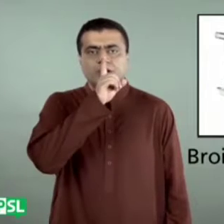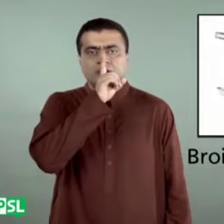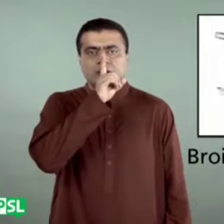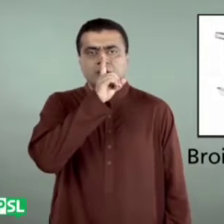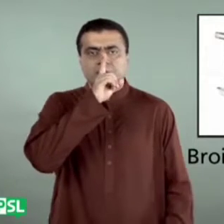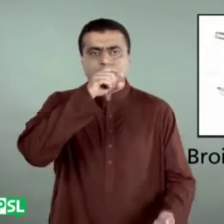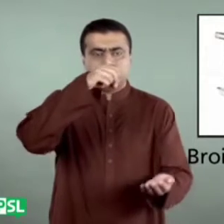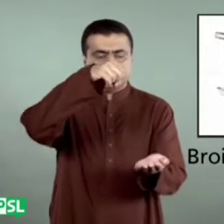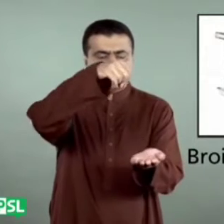Broiler toaster Teflon.